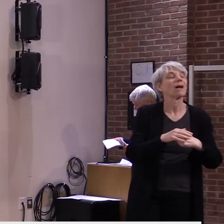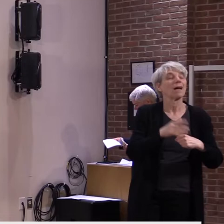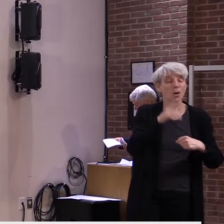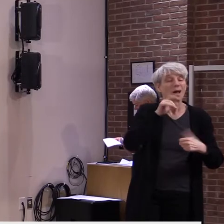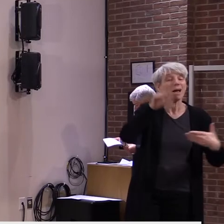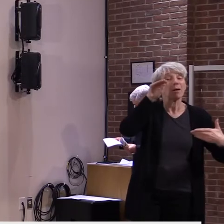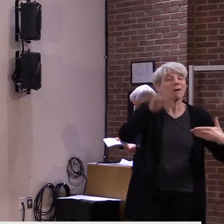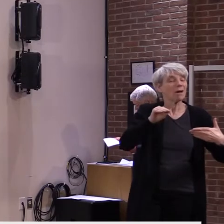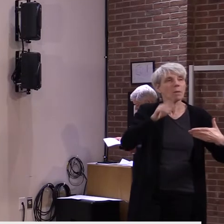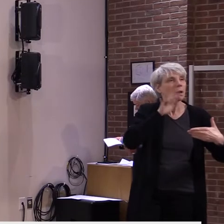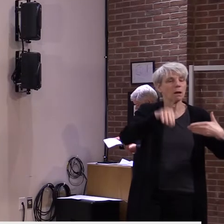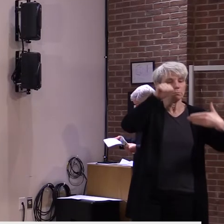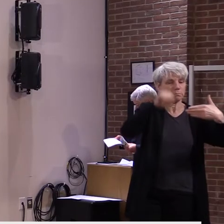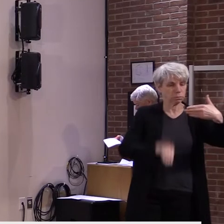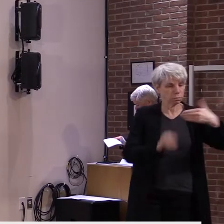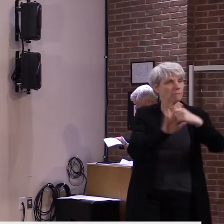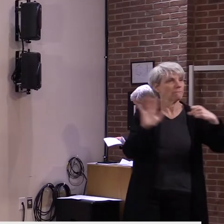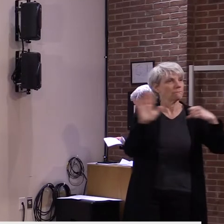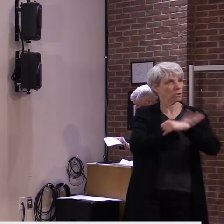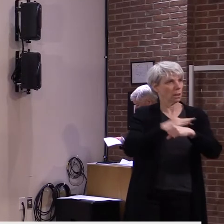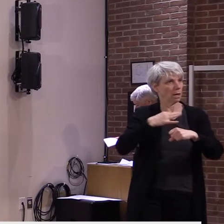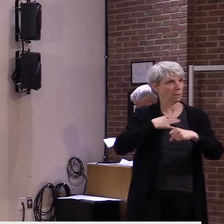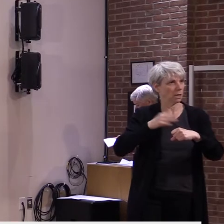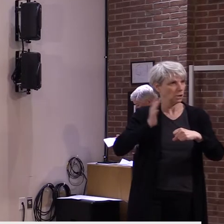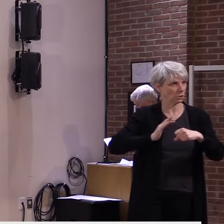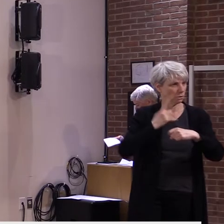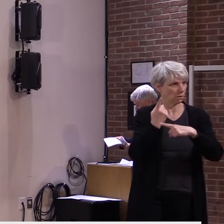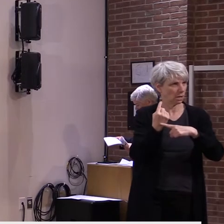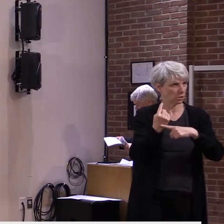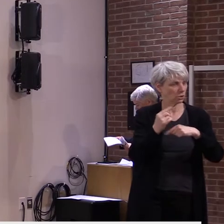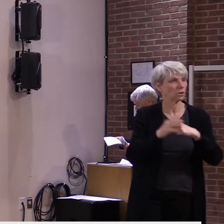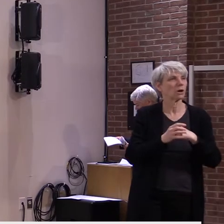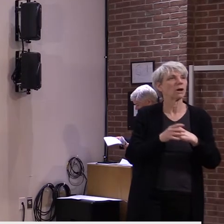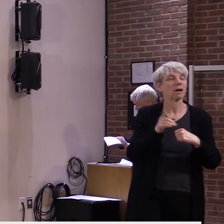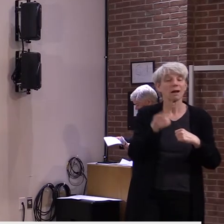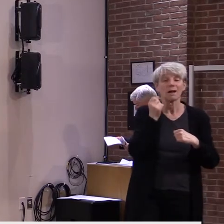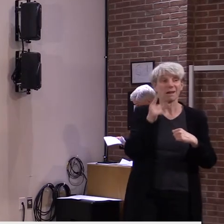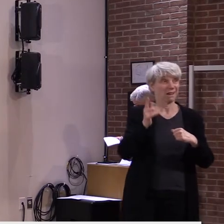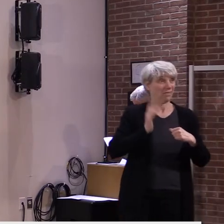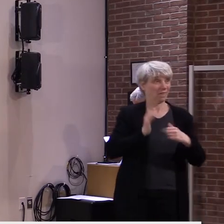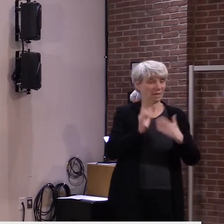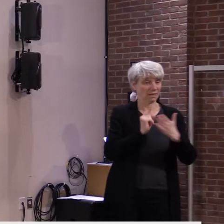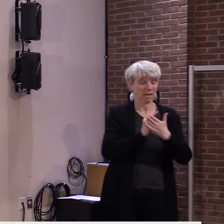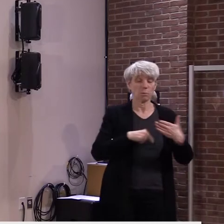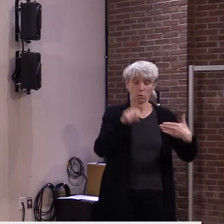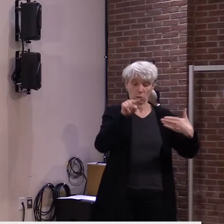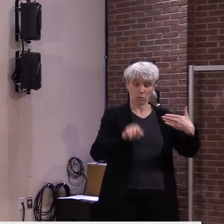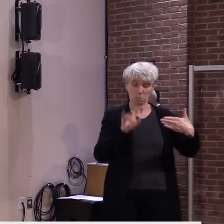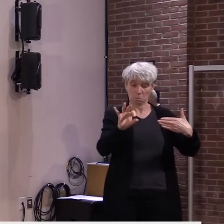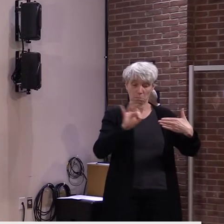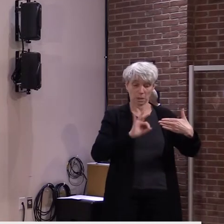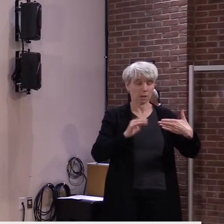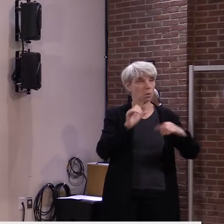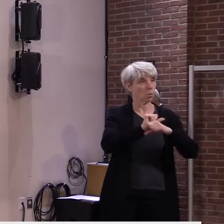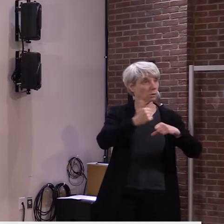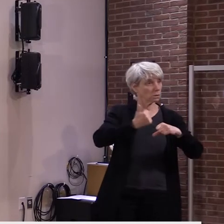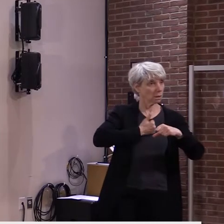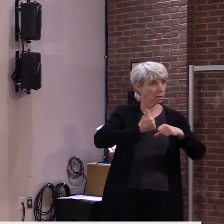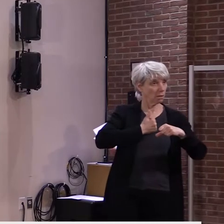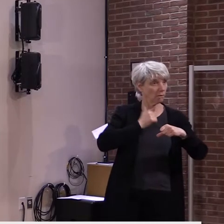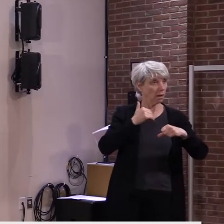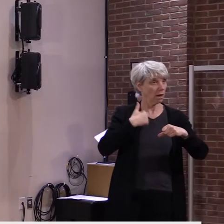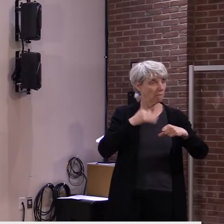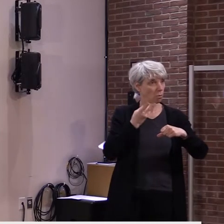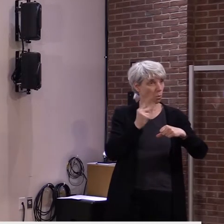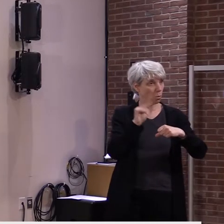full initial application as it was originally presented, where they could self-select whether they were an independent contractor or self-employed. So